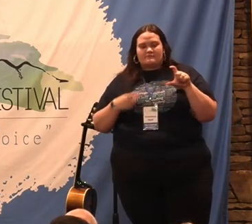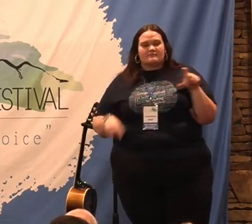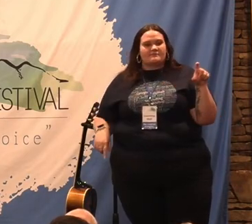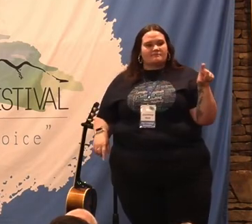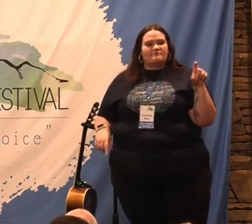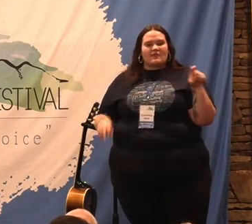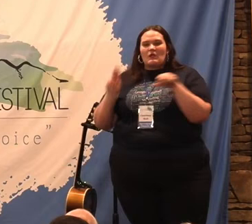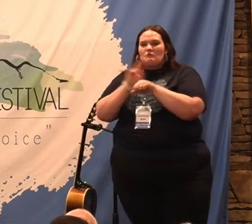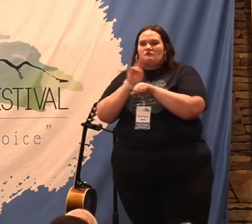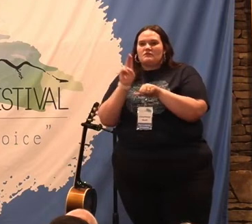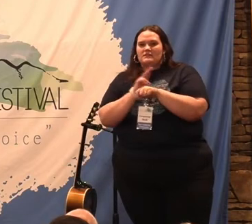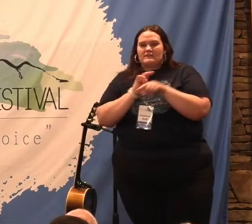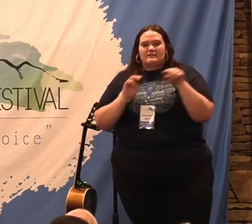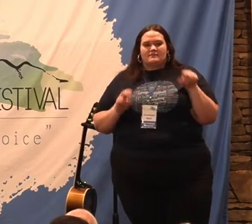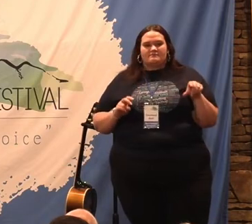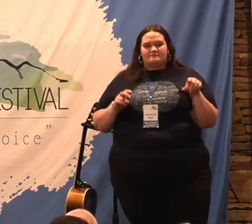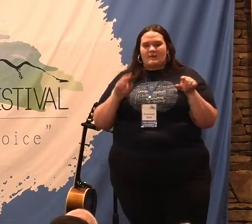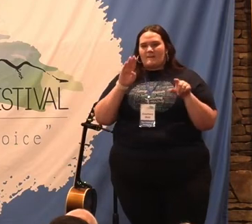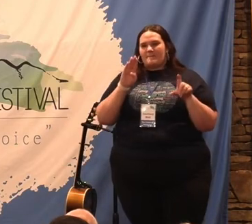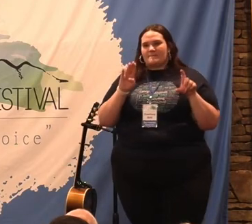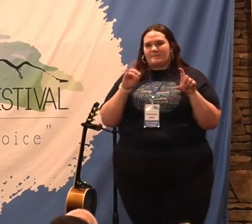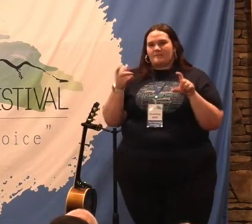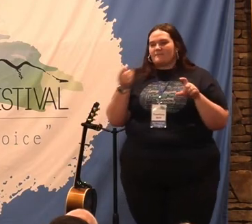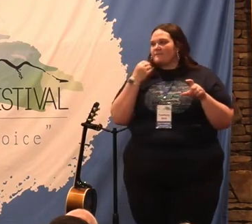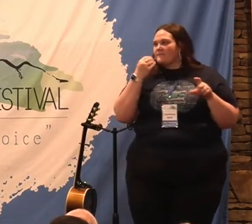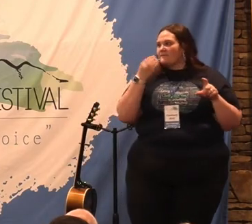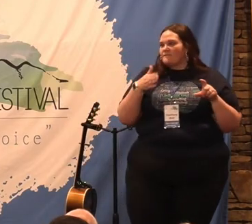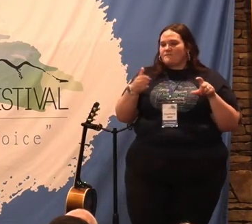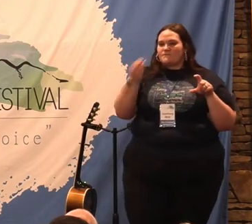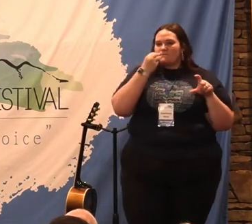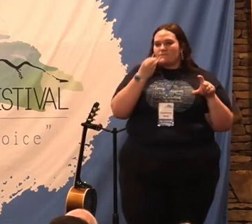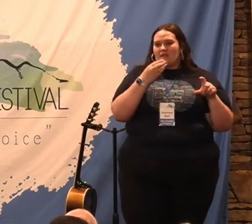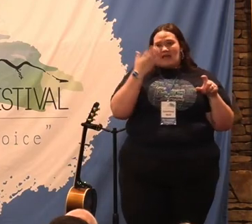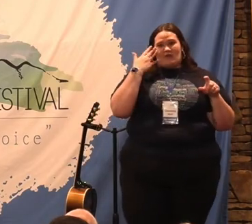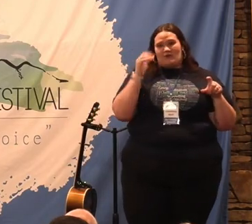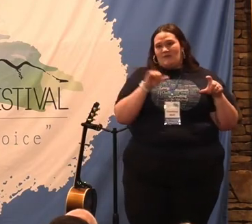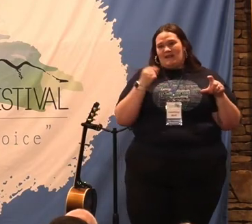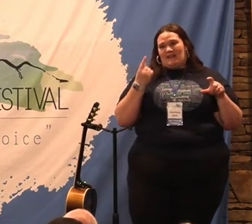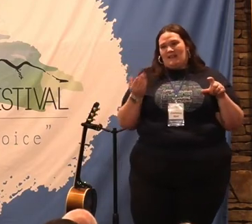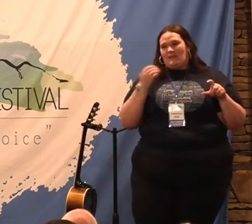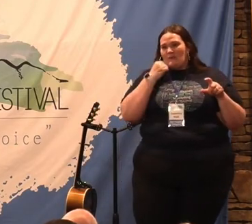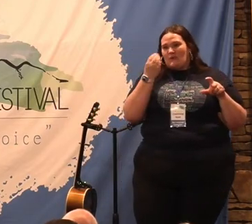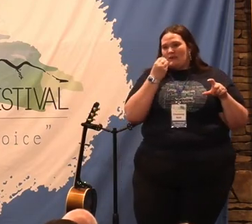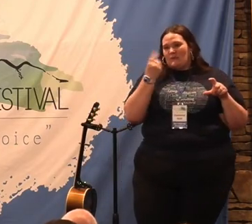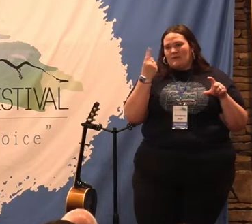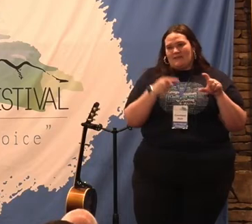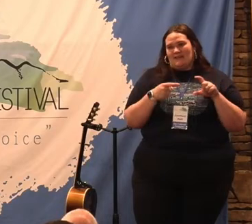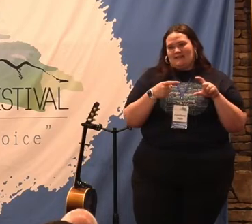use these for bait, my grandma said. I don't know anything that won't eat one of these.